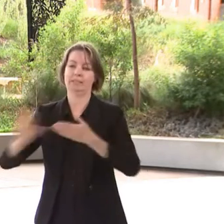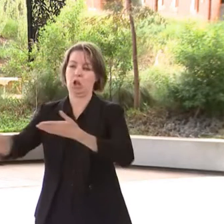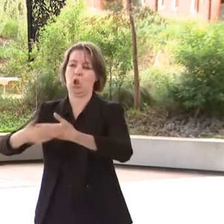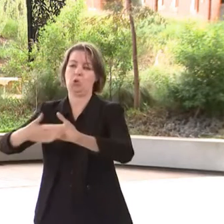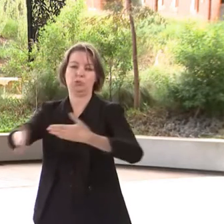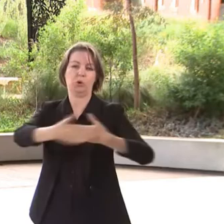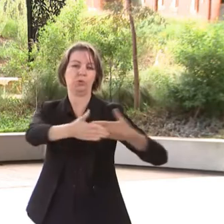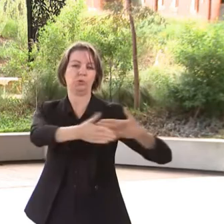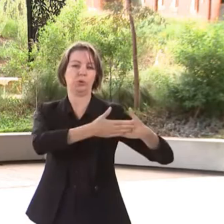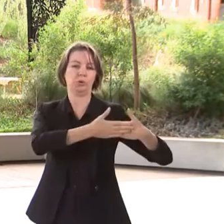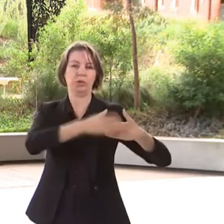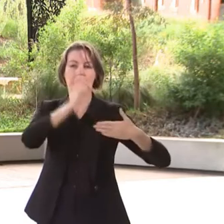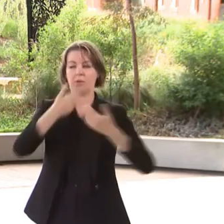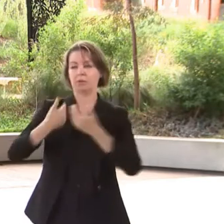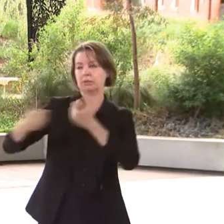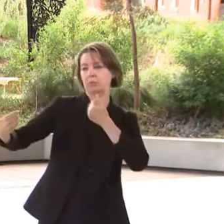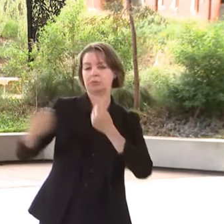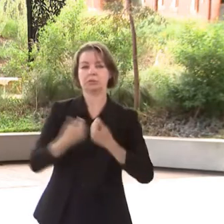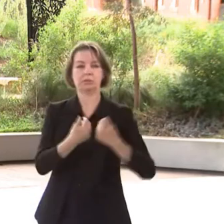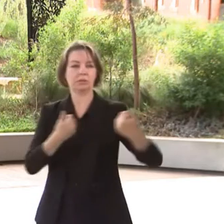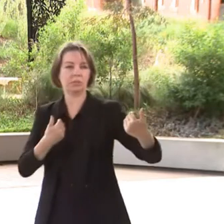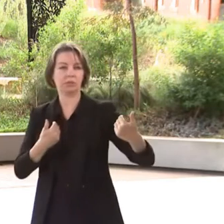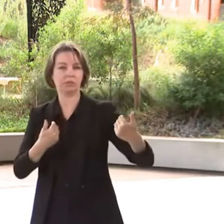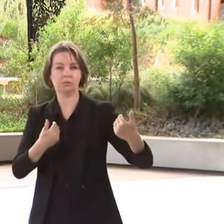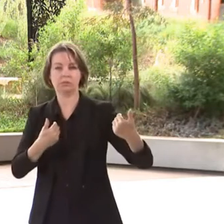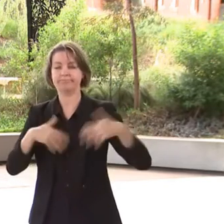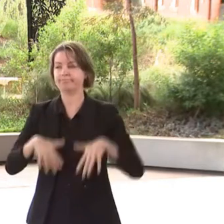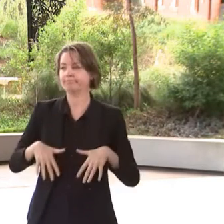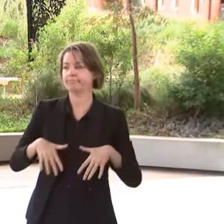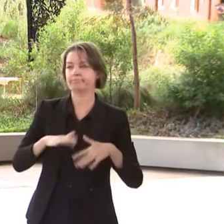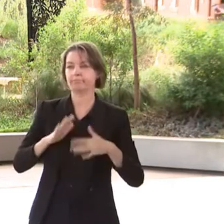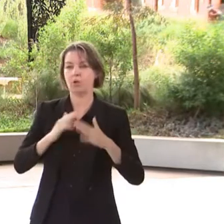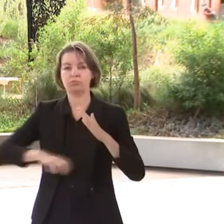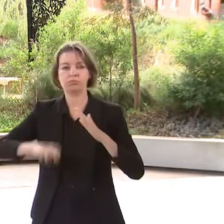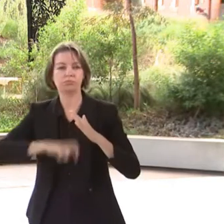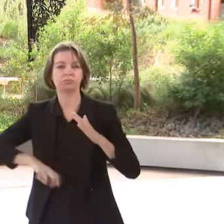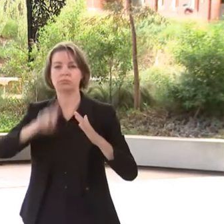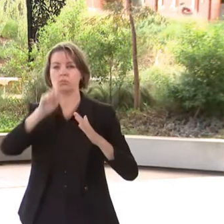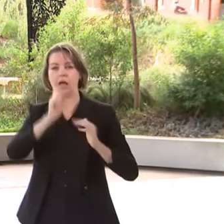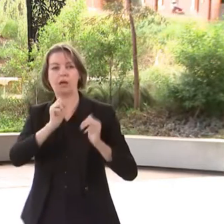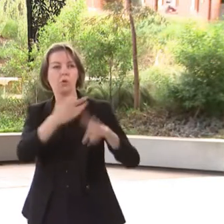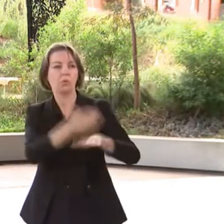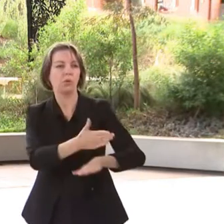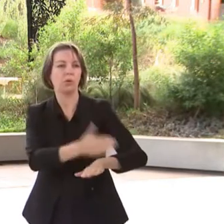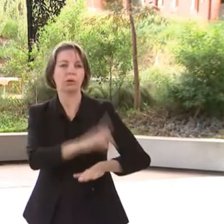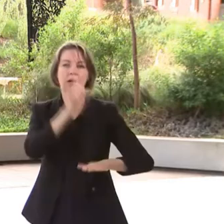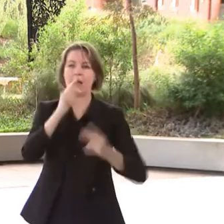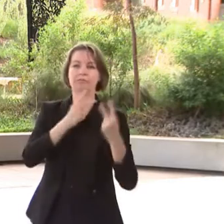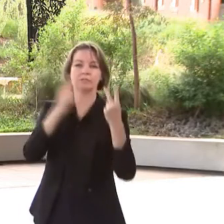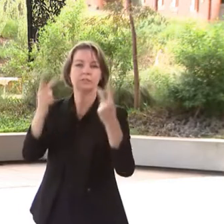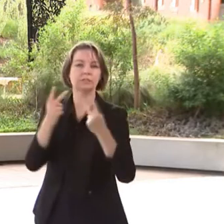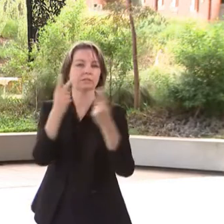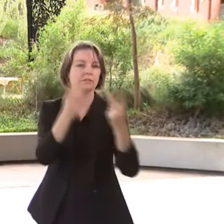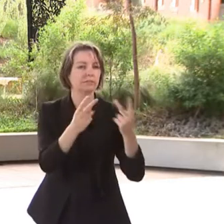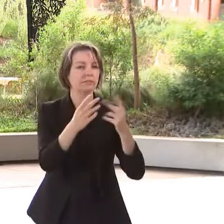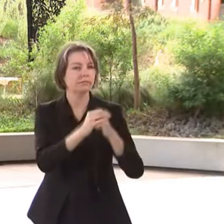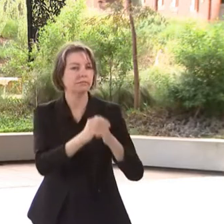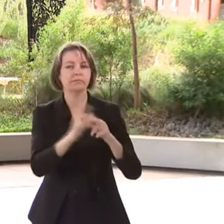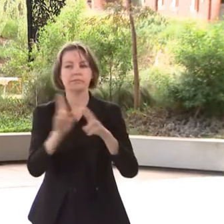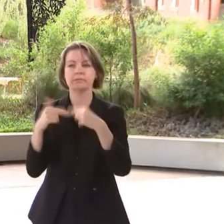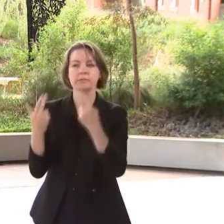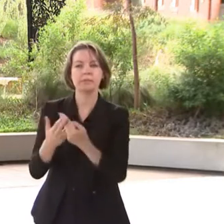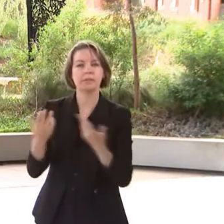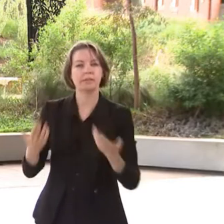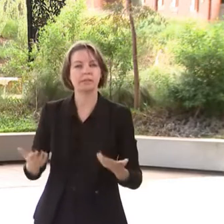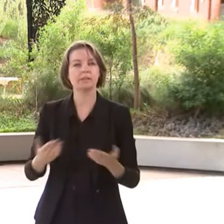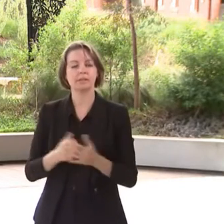It isolates friends from family. And as we move through this, it will not be without continue to move through